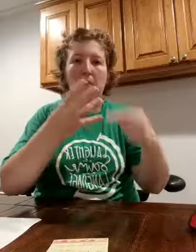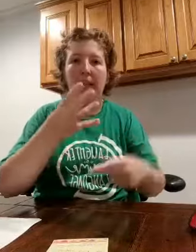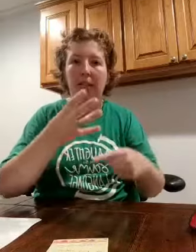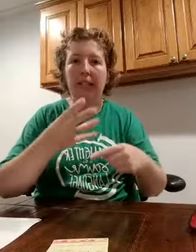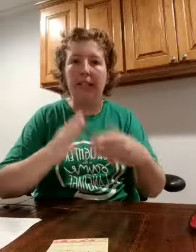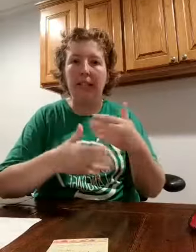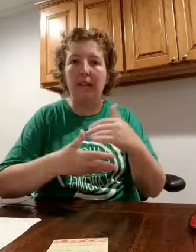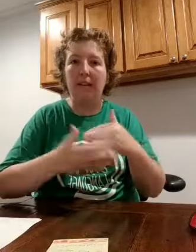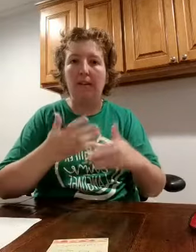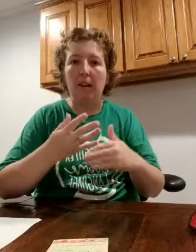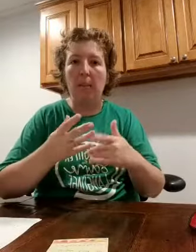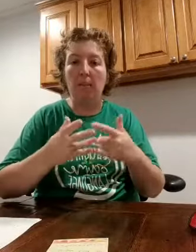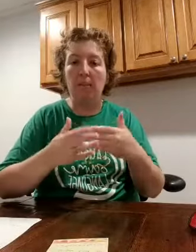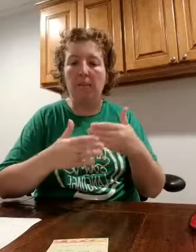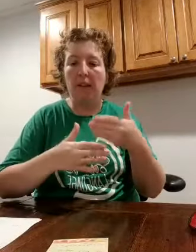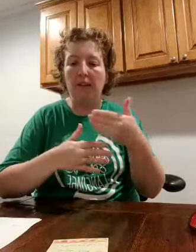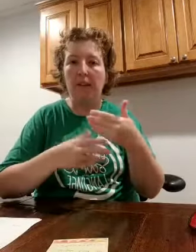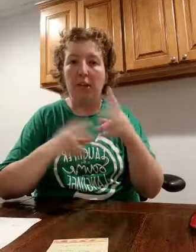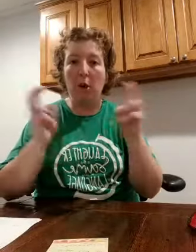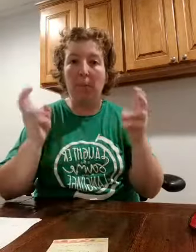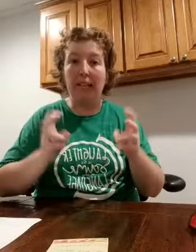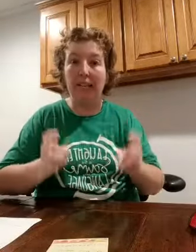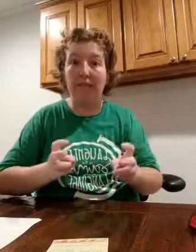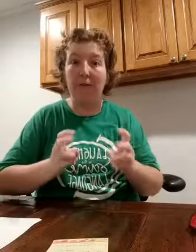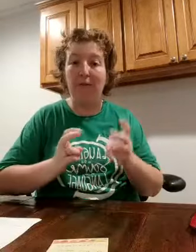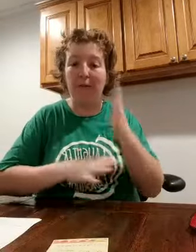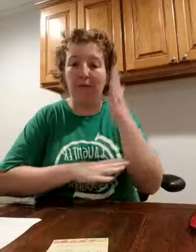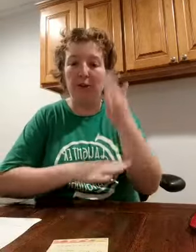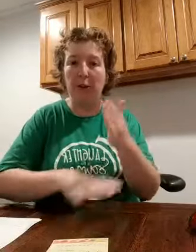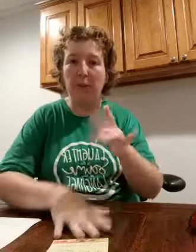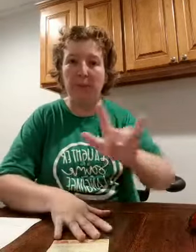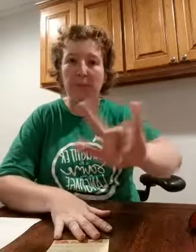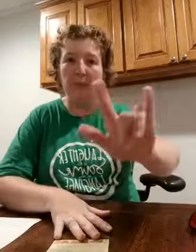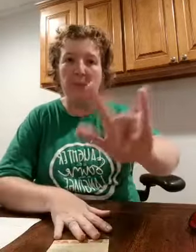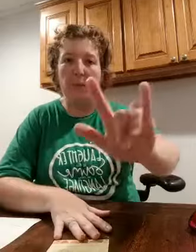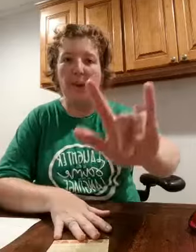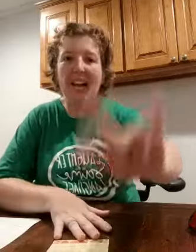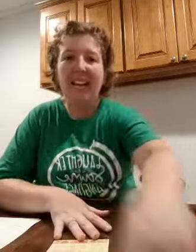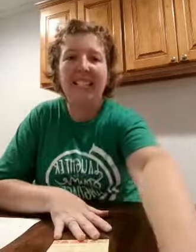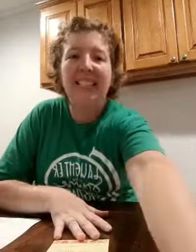the list of the topics for future. Bye, guys.